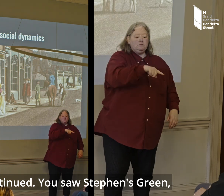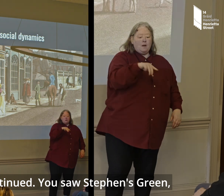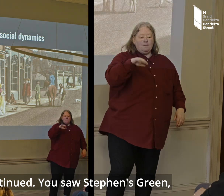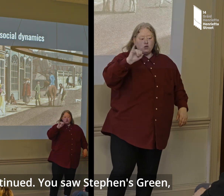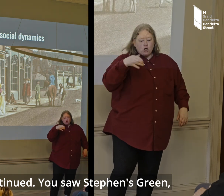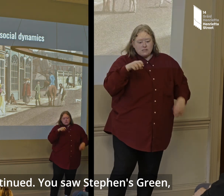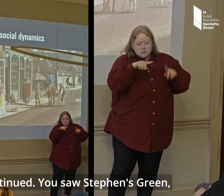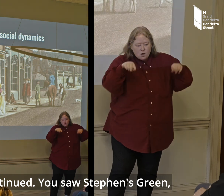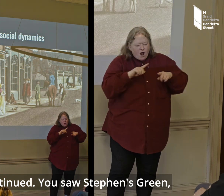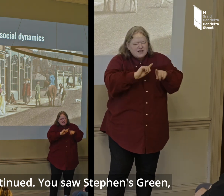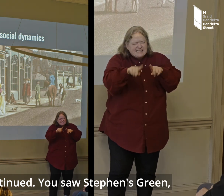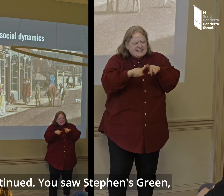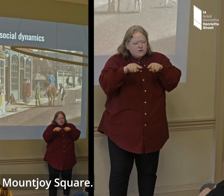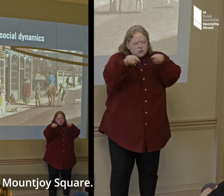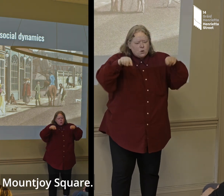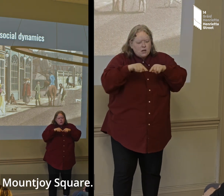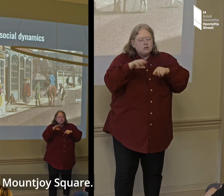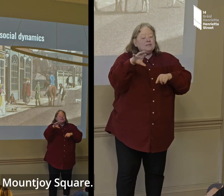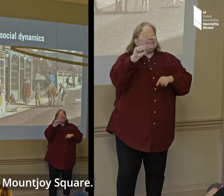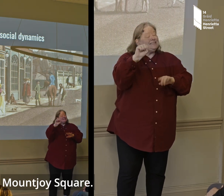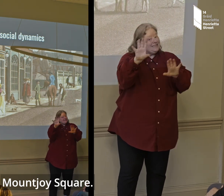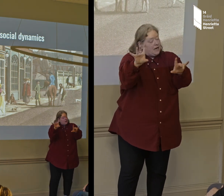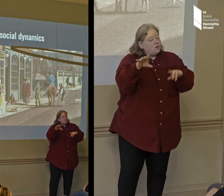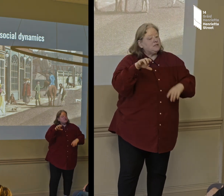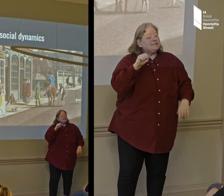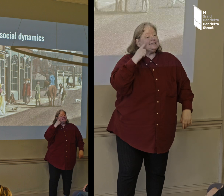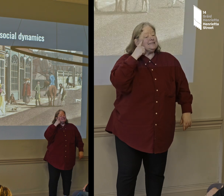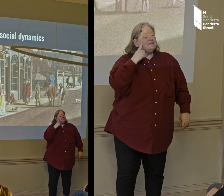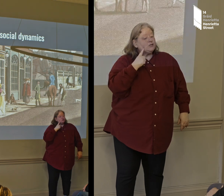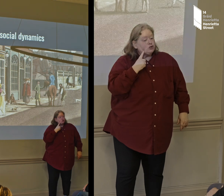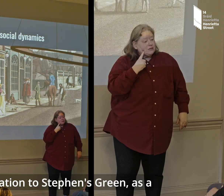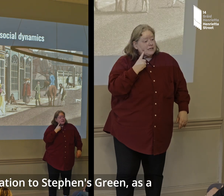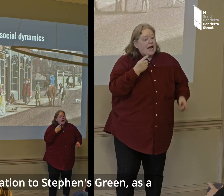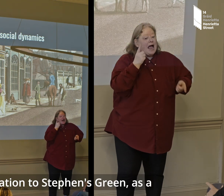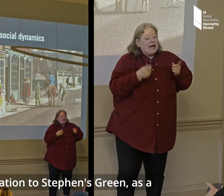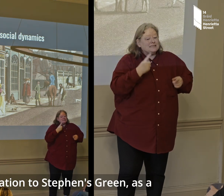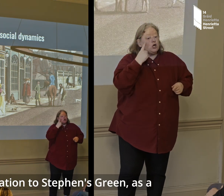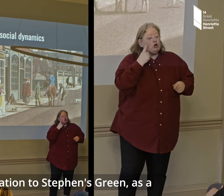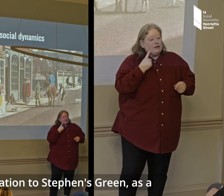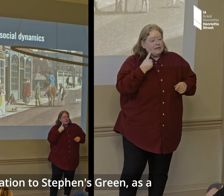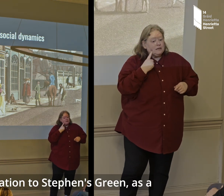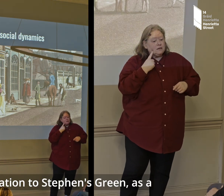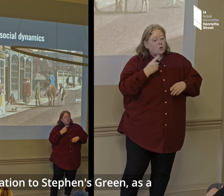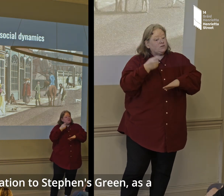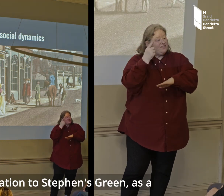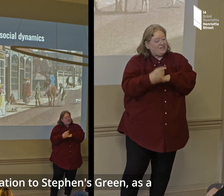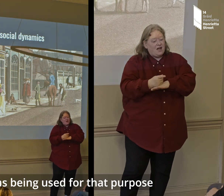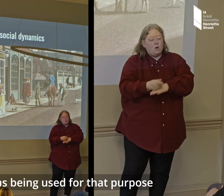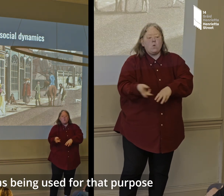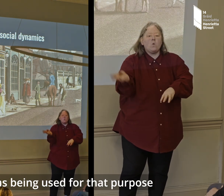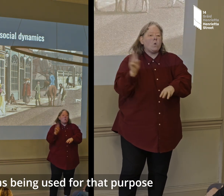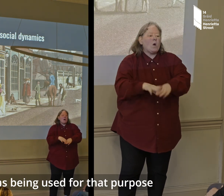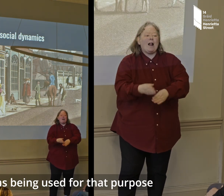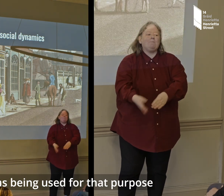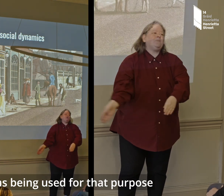continued. You saw Stephen's Green, Mountjoy Square. Now, in relation to Stephen's Green, as a